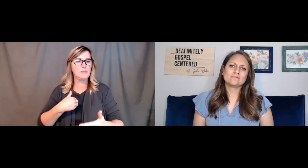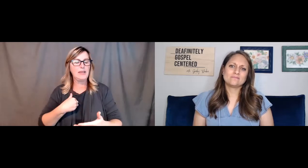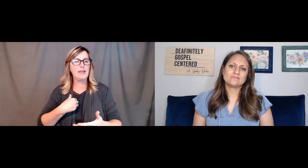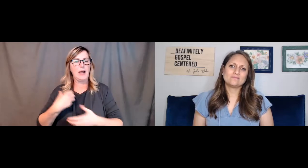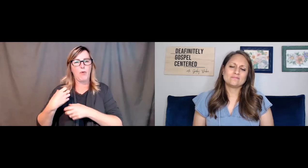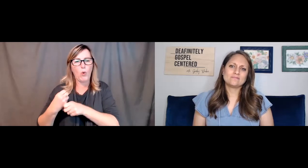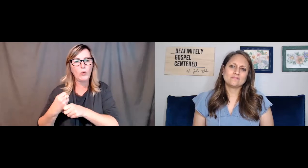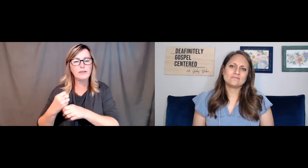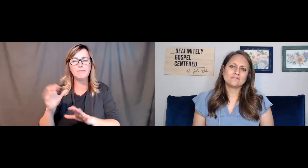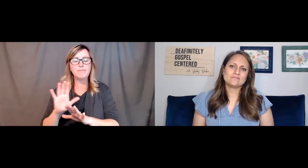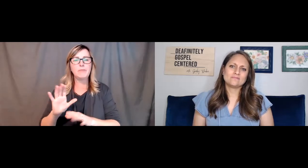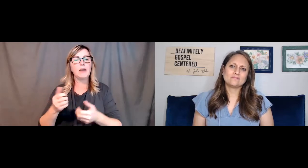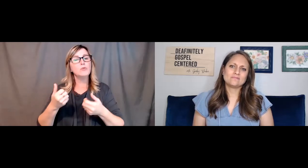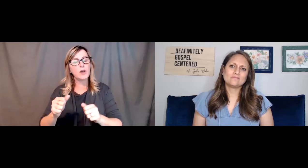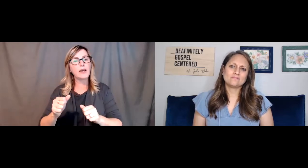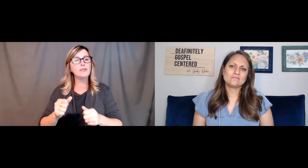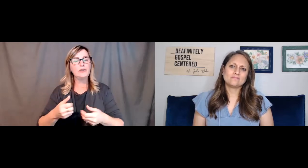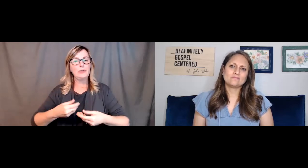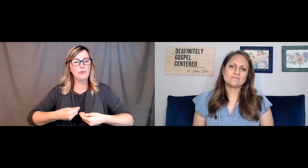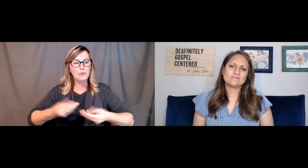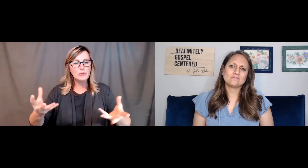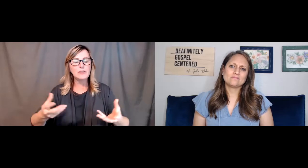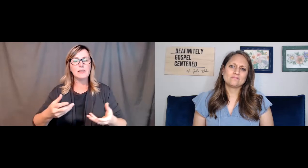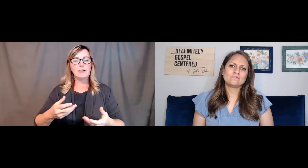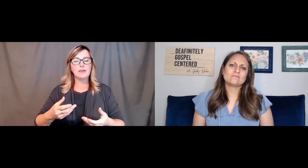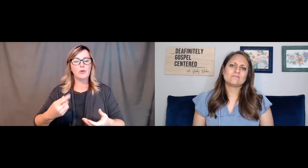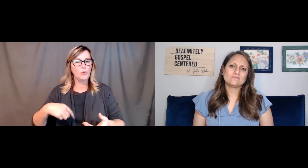I don't hold those records of wrongs against them.